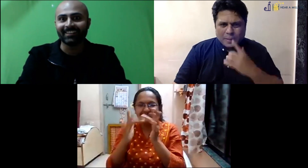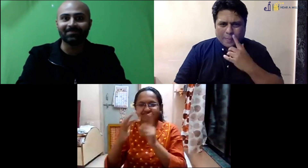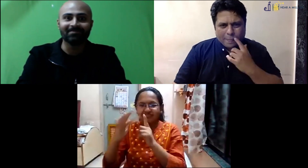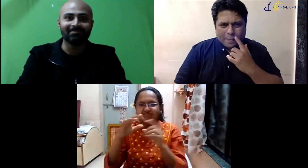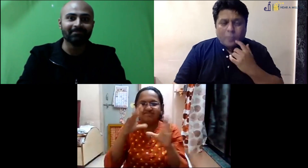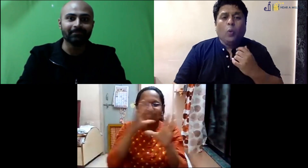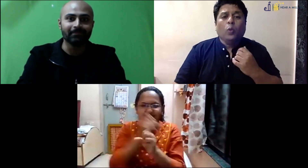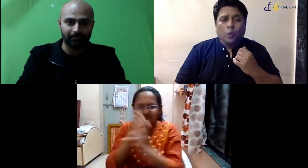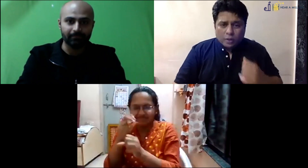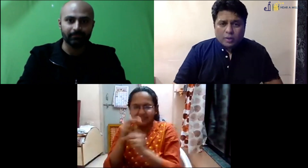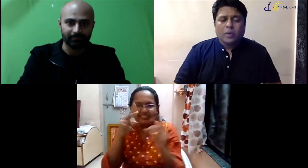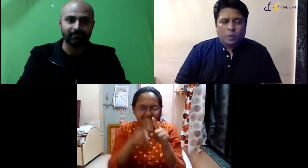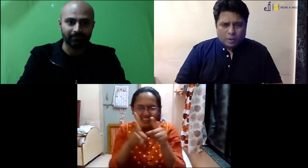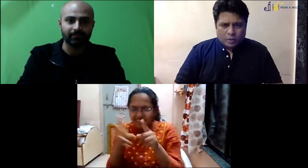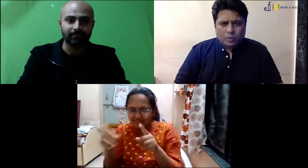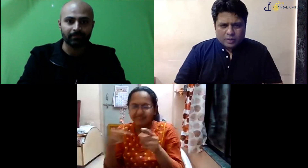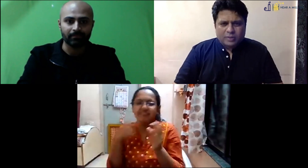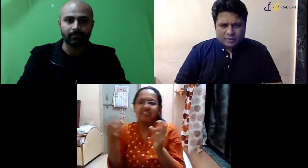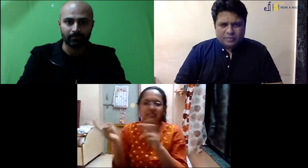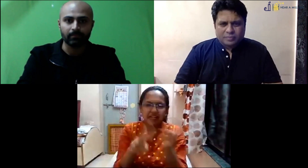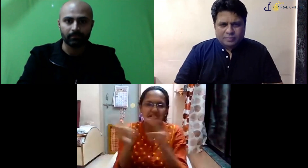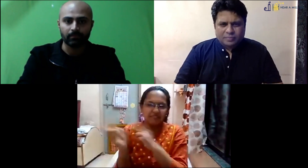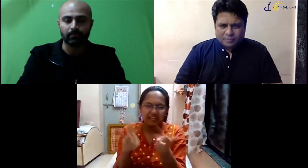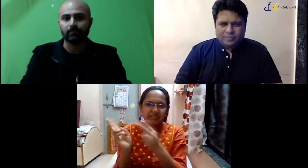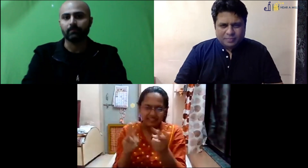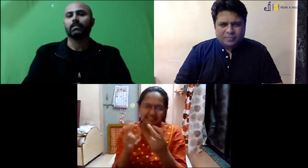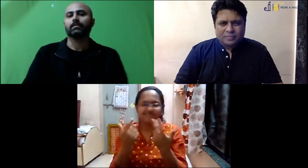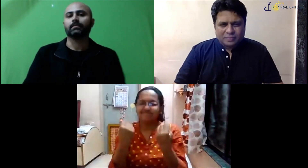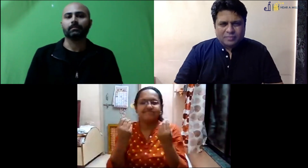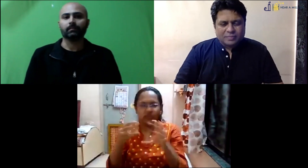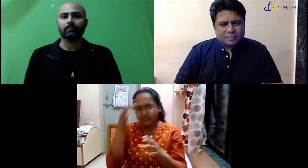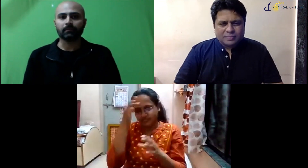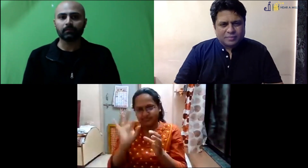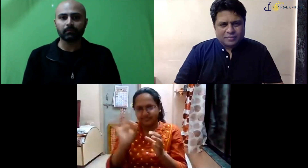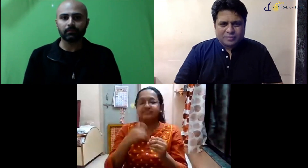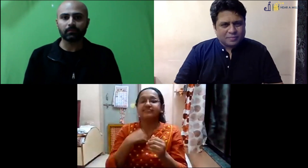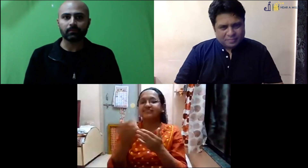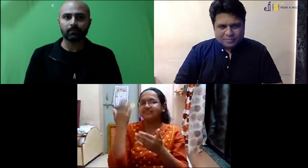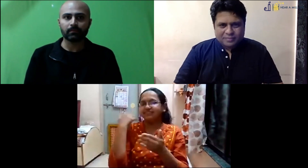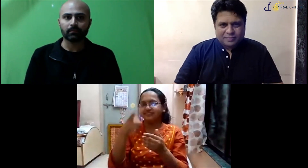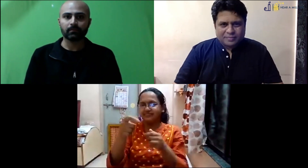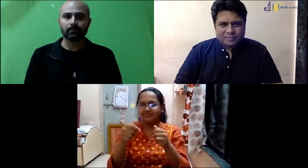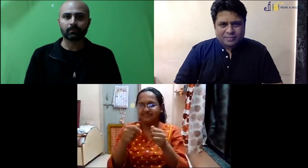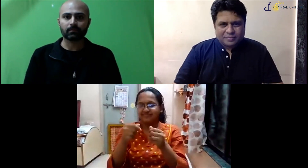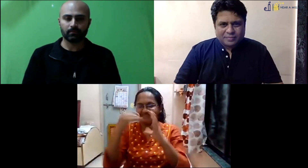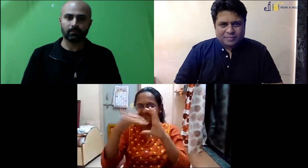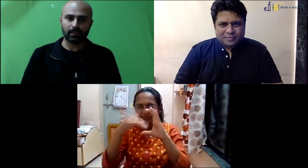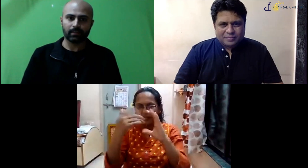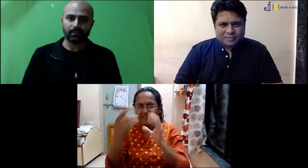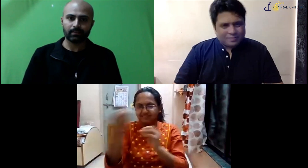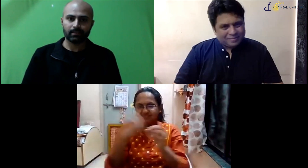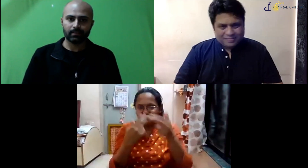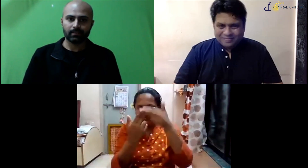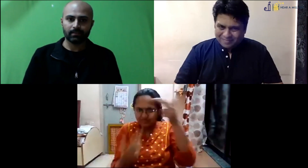So I missed some points because there was some internet issue over here. So I tried to watch